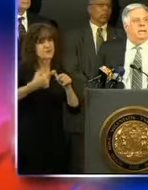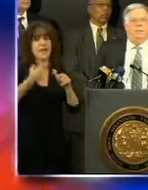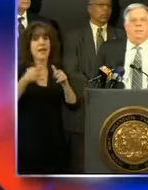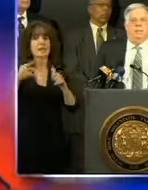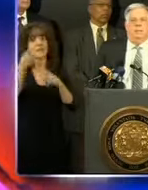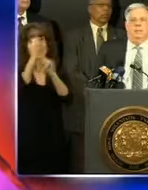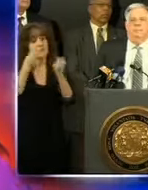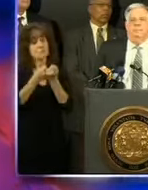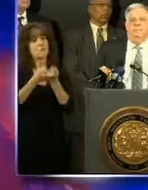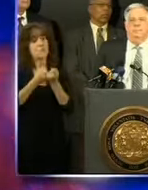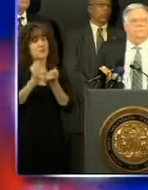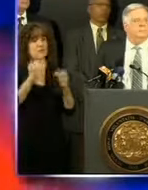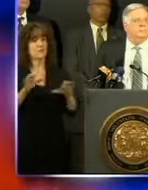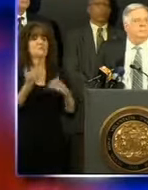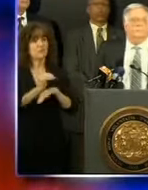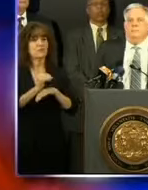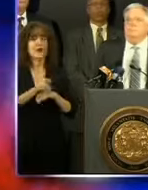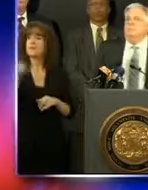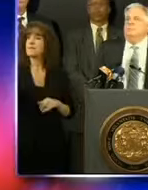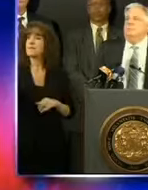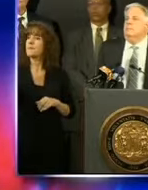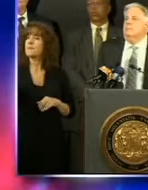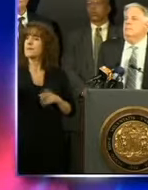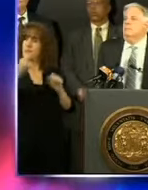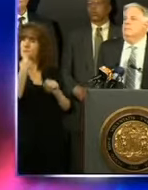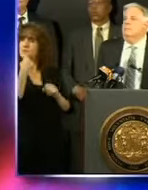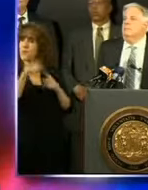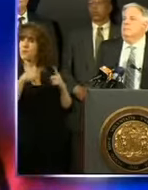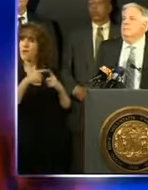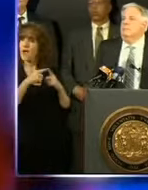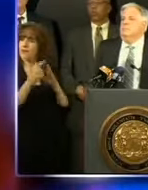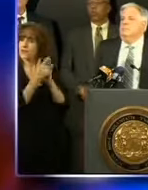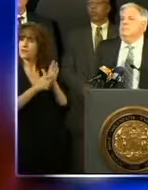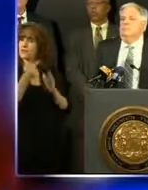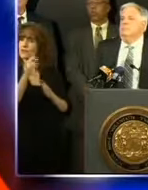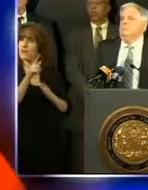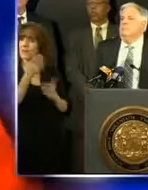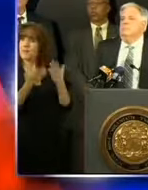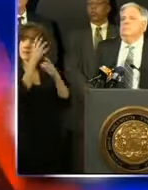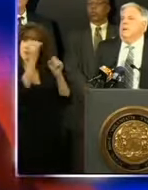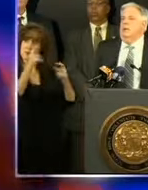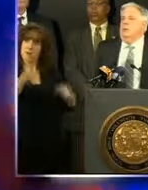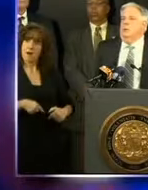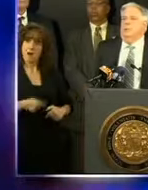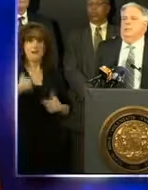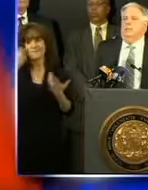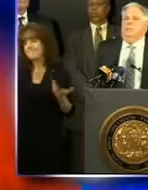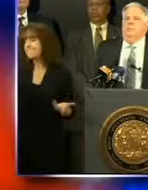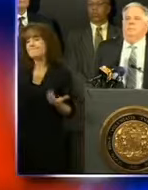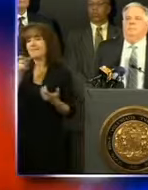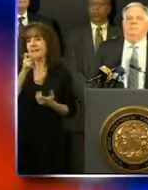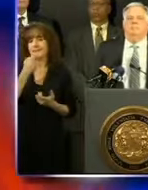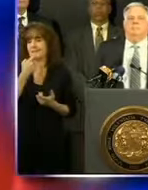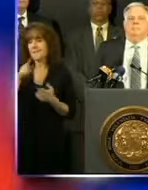endorsed the action that we're taking tonight. Can you say when the Attorney General and possibly the President might be coming up? I don't know when. He didn't